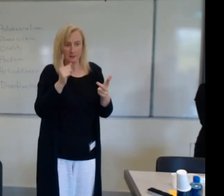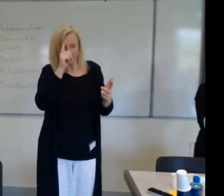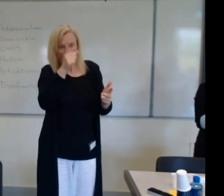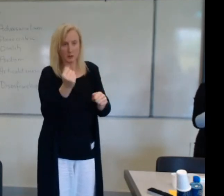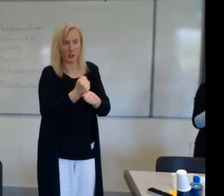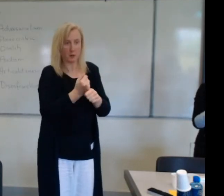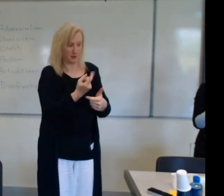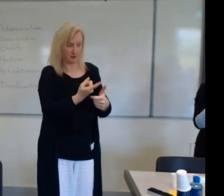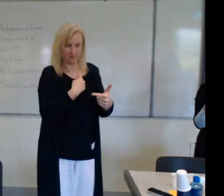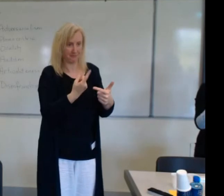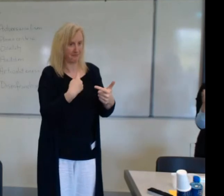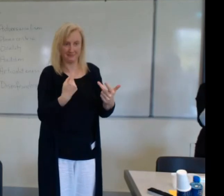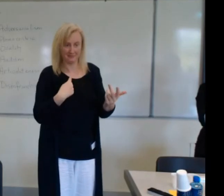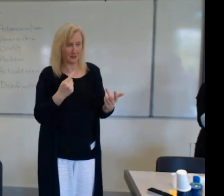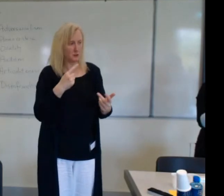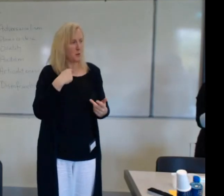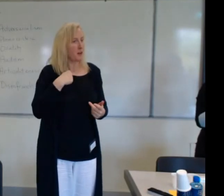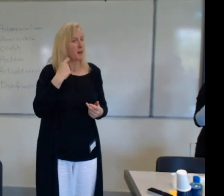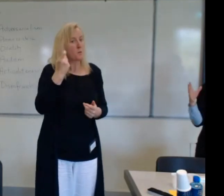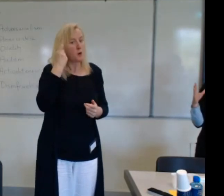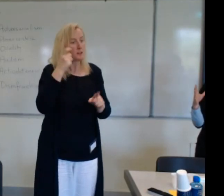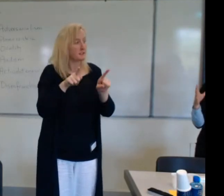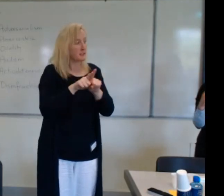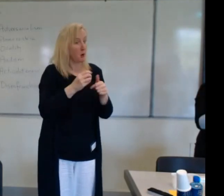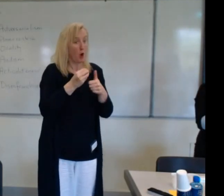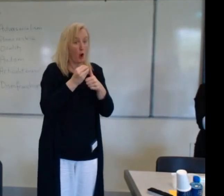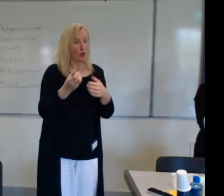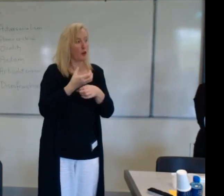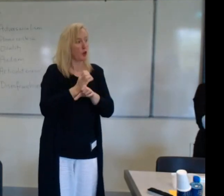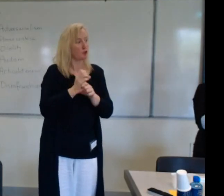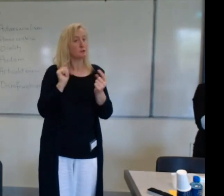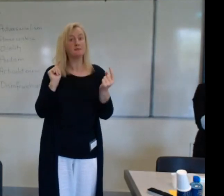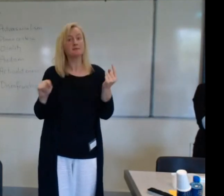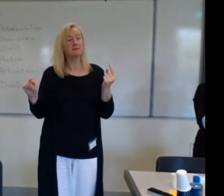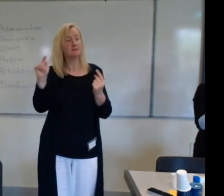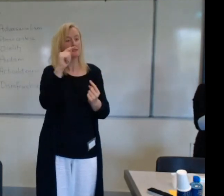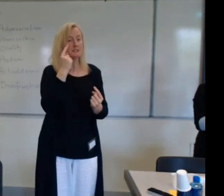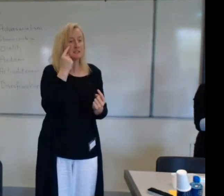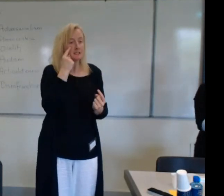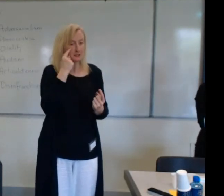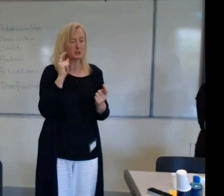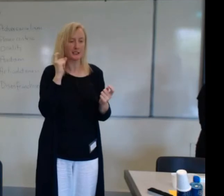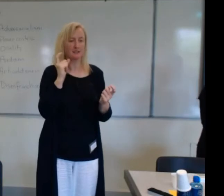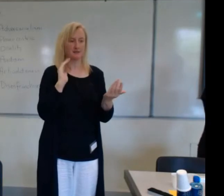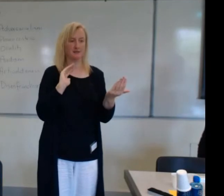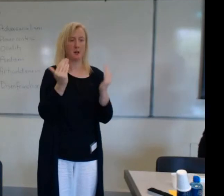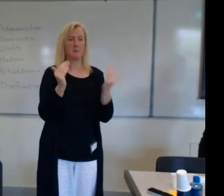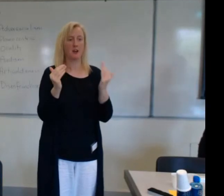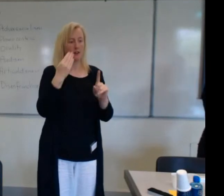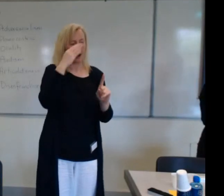I wonder if it was the same in other countries. So we did like a literature review and compare Ireland with other different